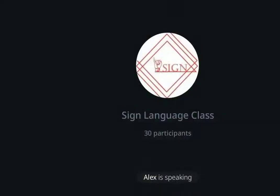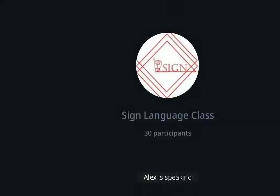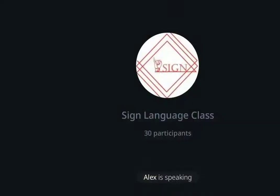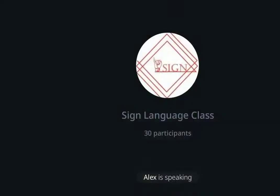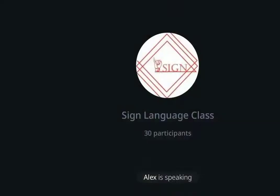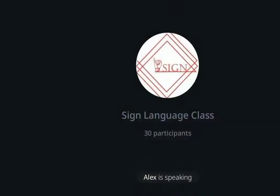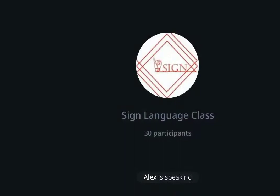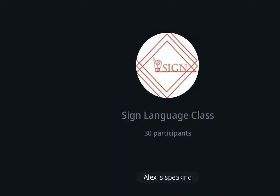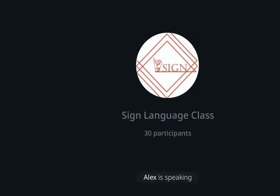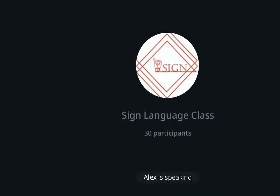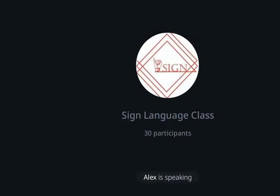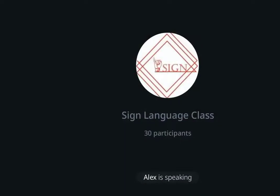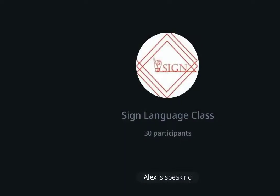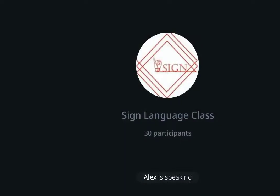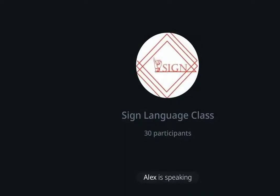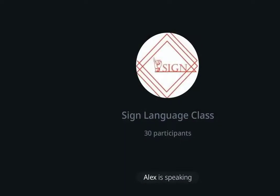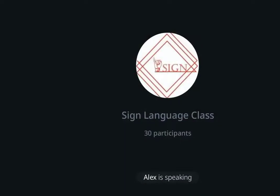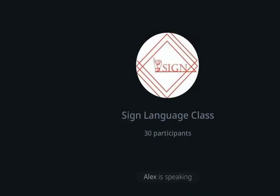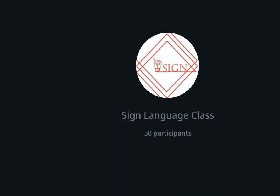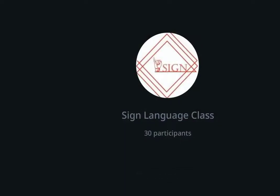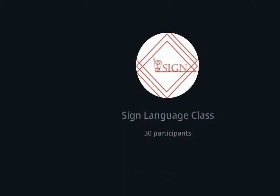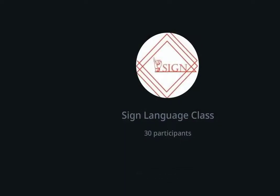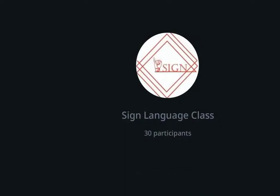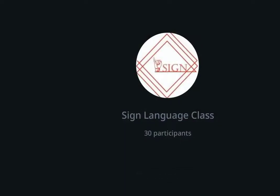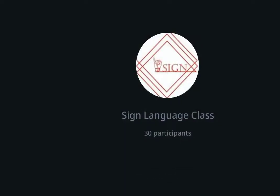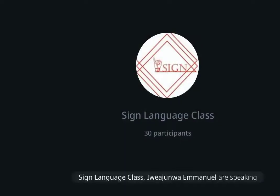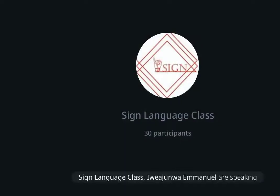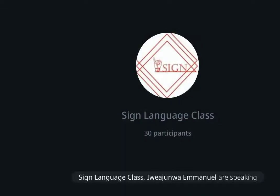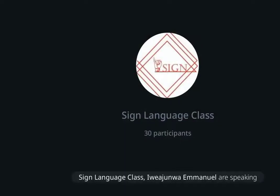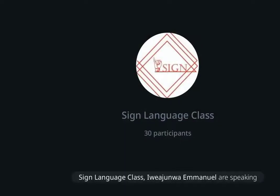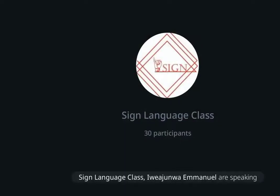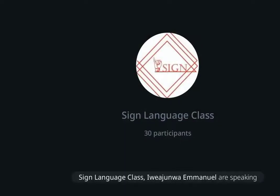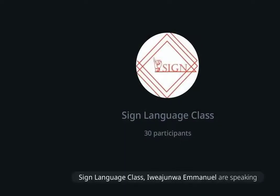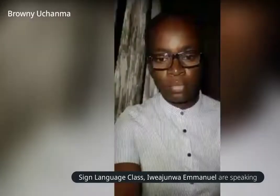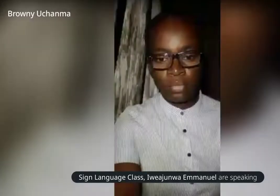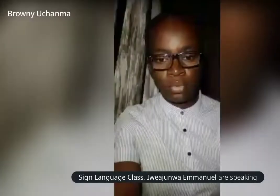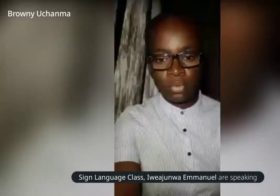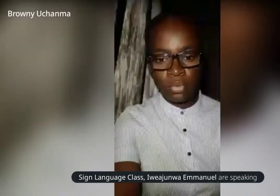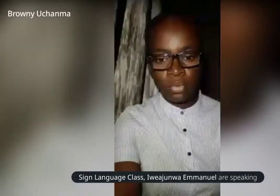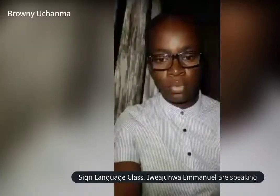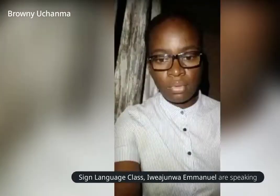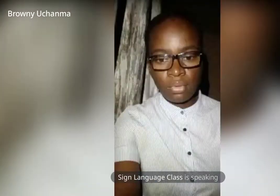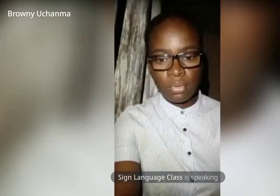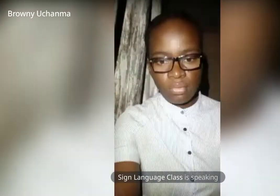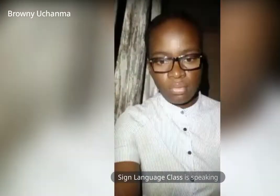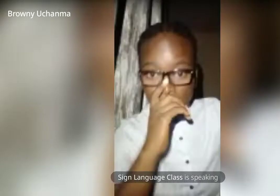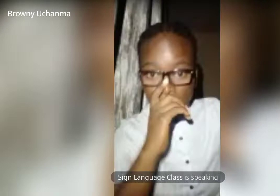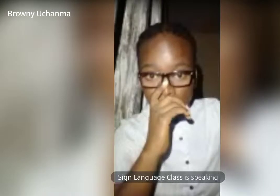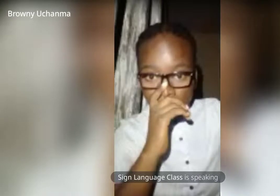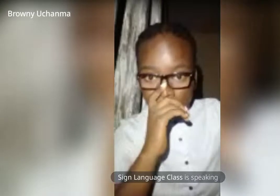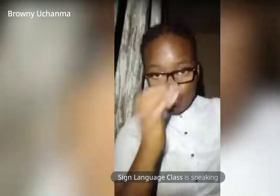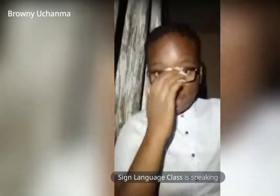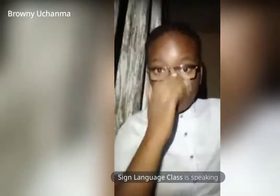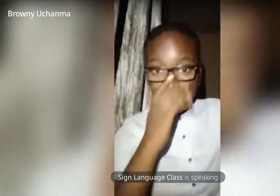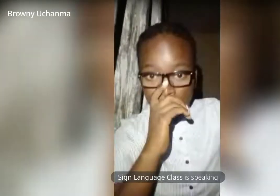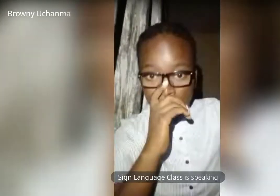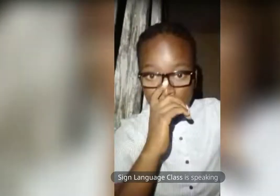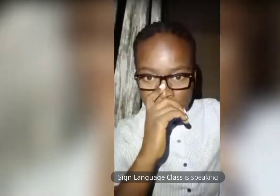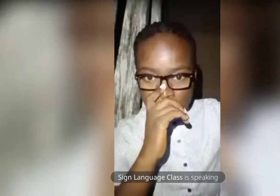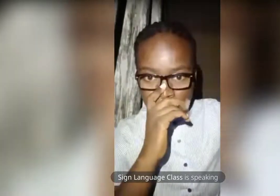see her. Maybe we'll have problems. From my Okay. end. Okay. So maybe I will just